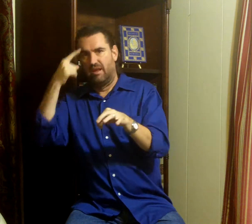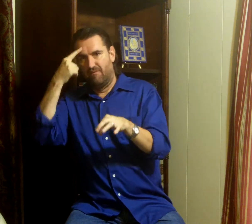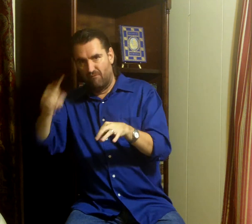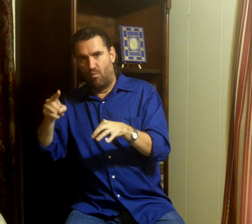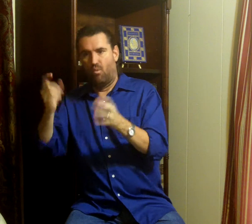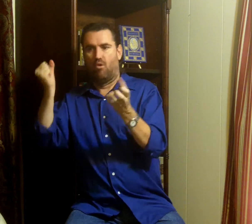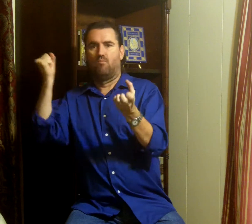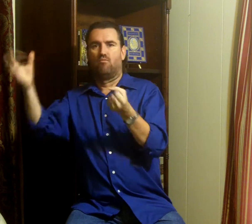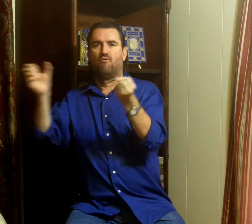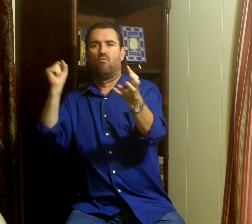RID.